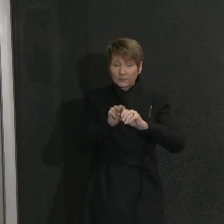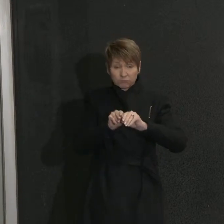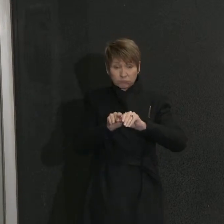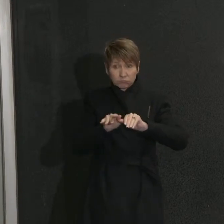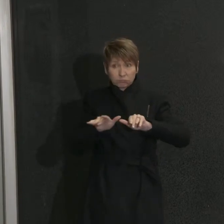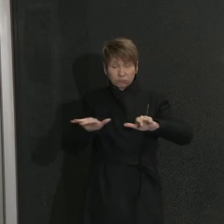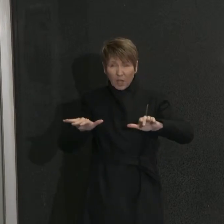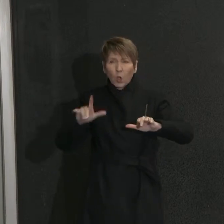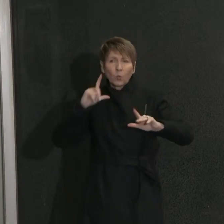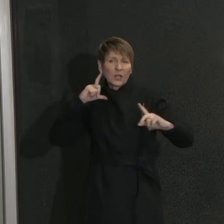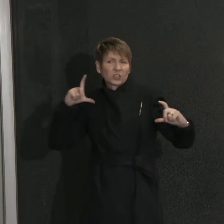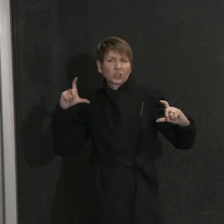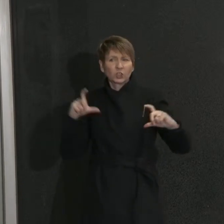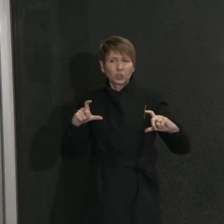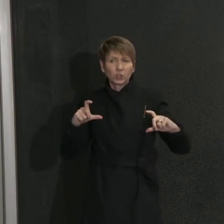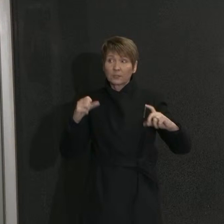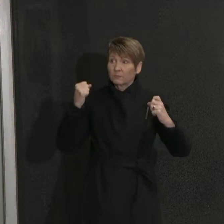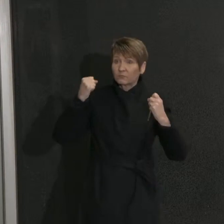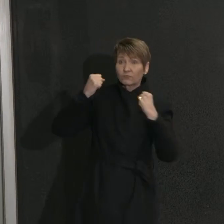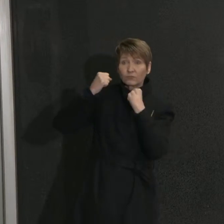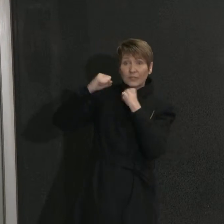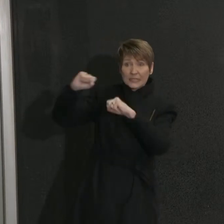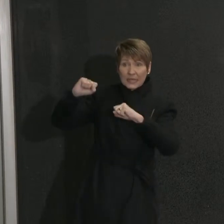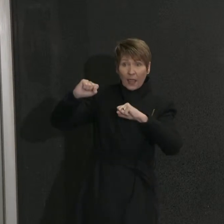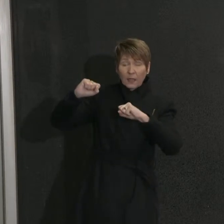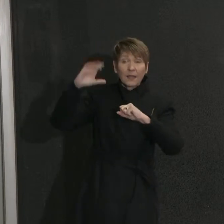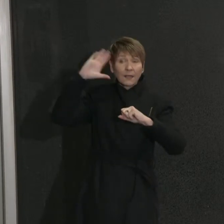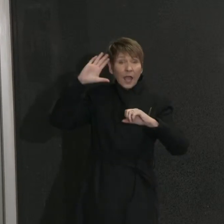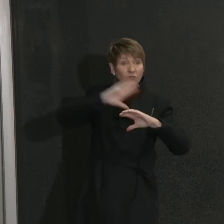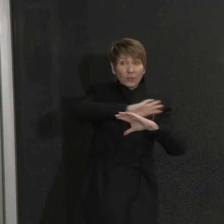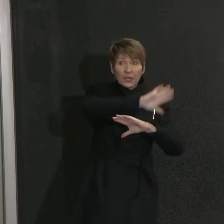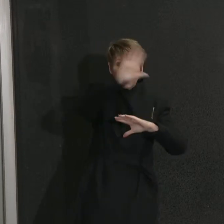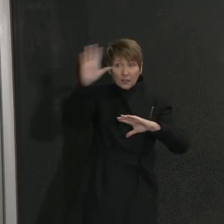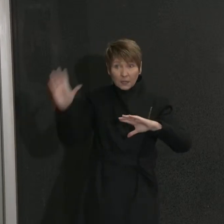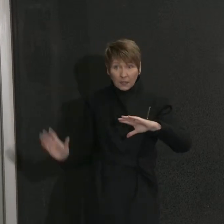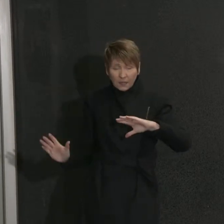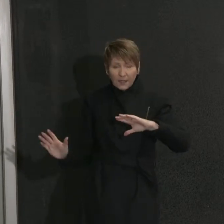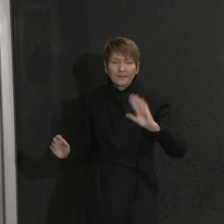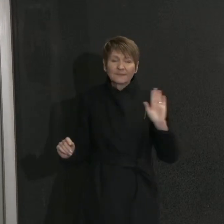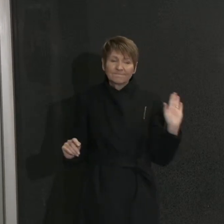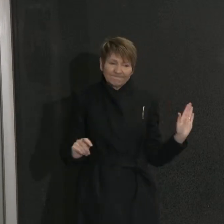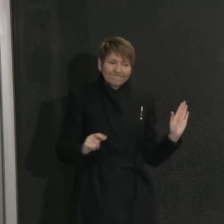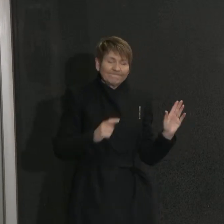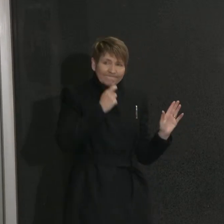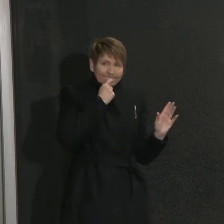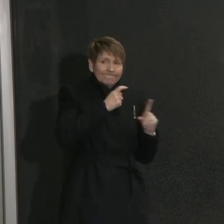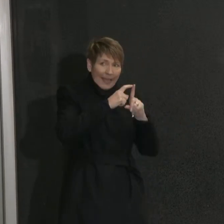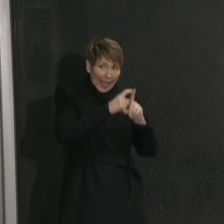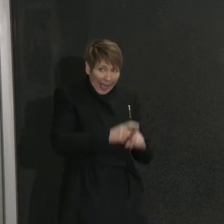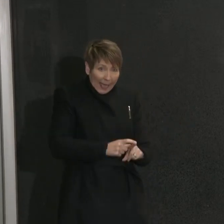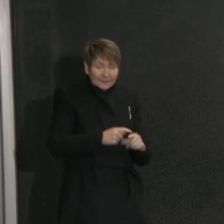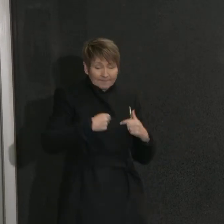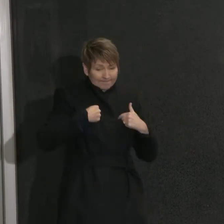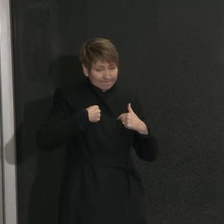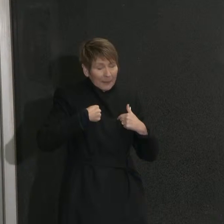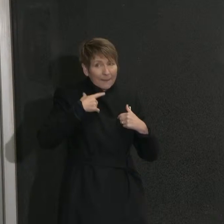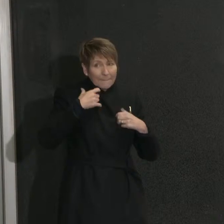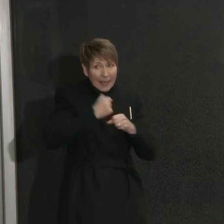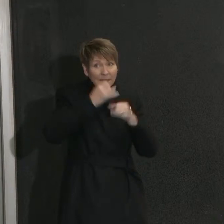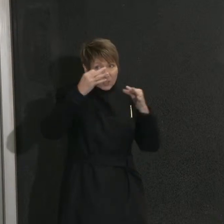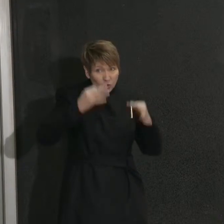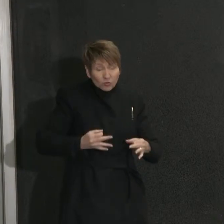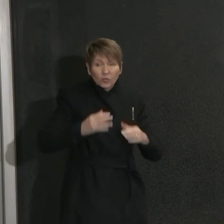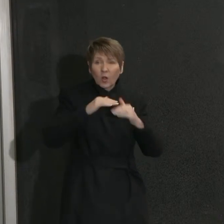another border I've got to protect against at the moment, which is the New South Wales border, so it's a bit challenging at the moment. Regional mayors were calling for